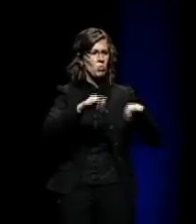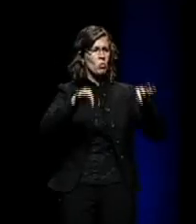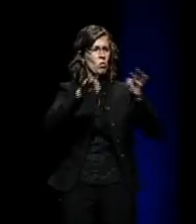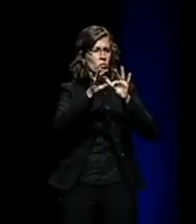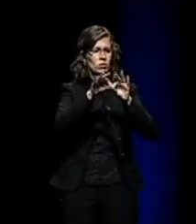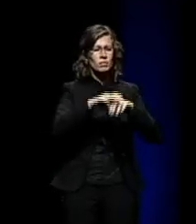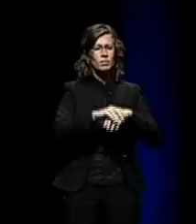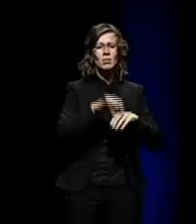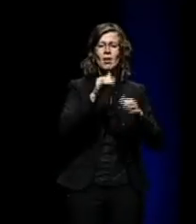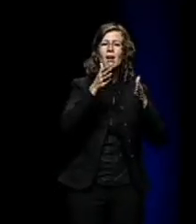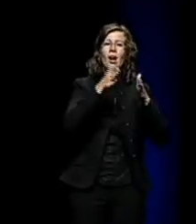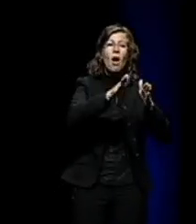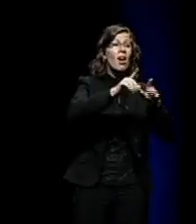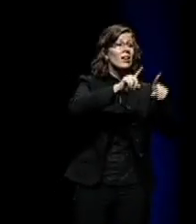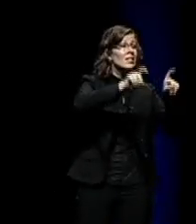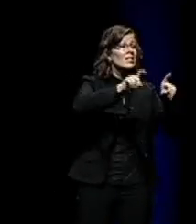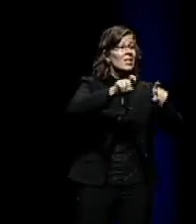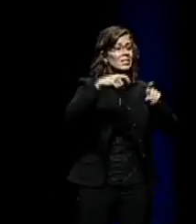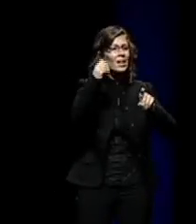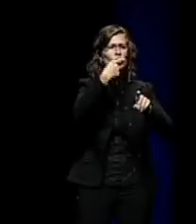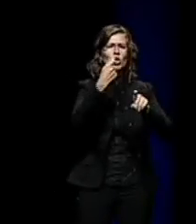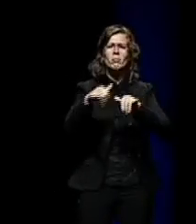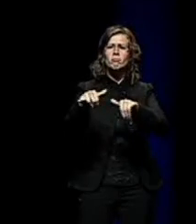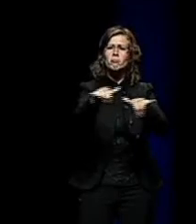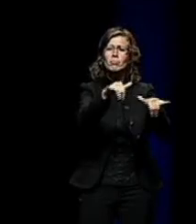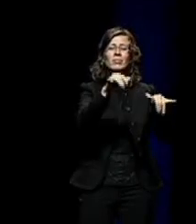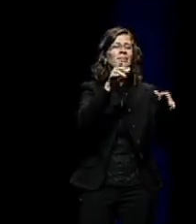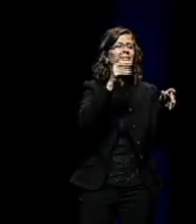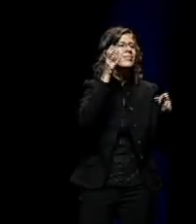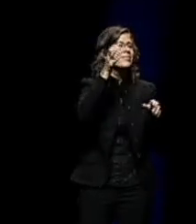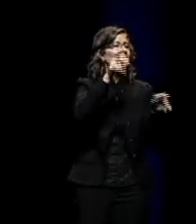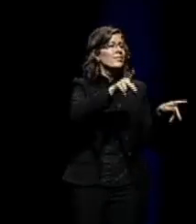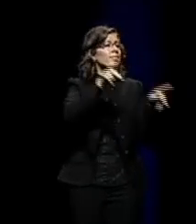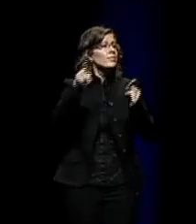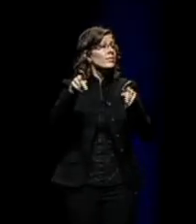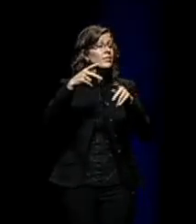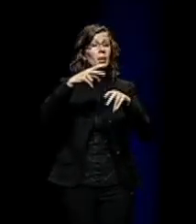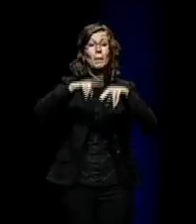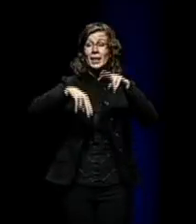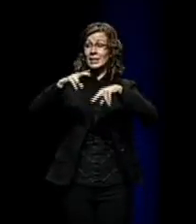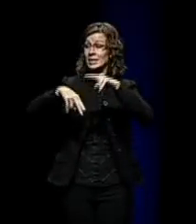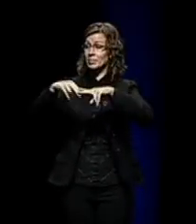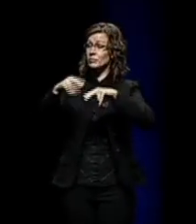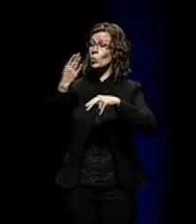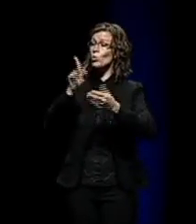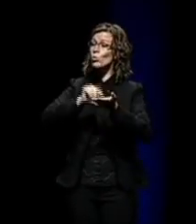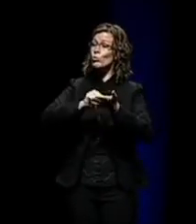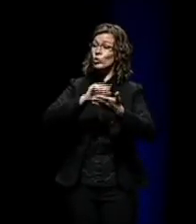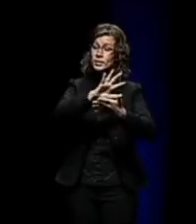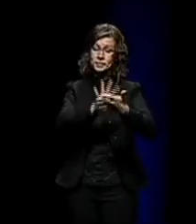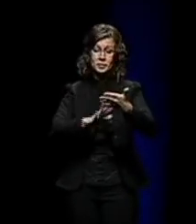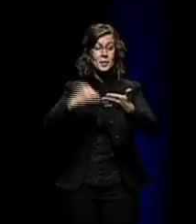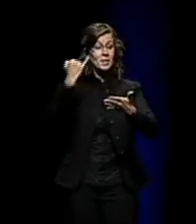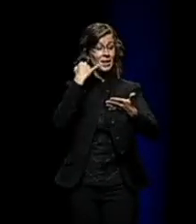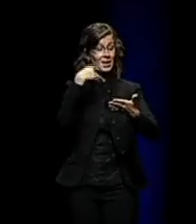just like specifying a building. That if you build a building from the same set of drawings, will have the identical building. Well, tests do the same thing. We need to have